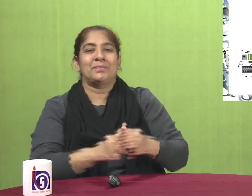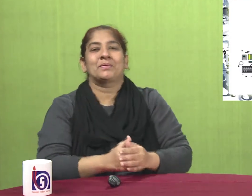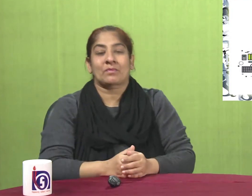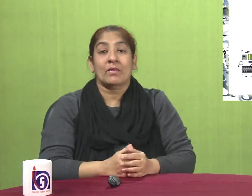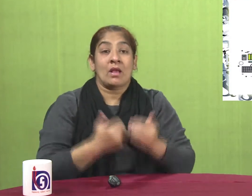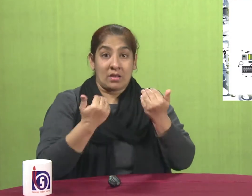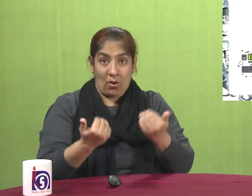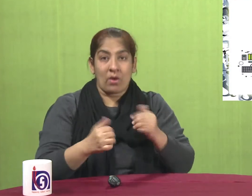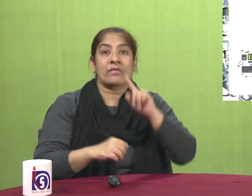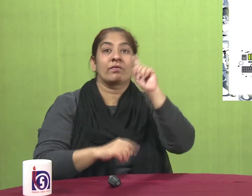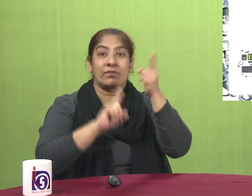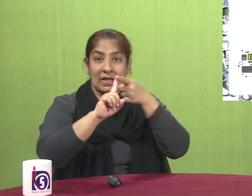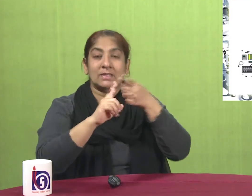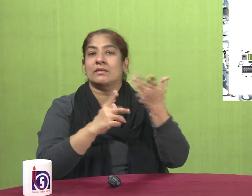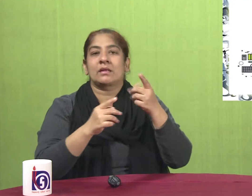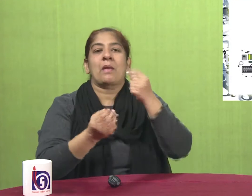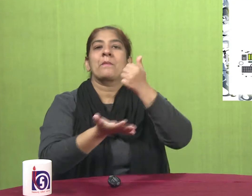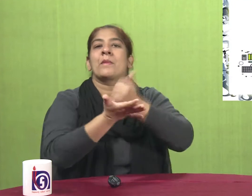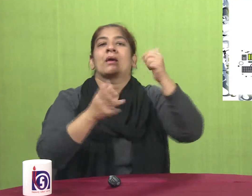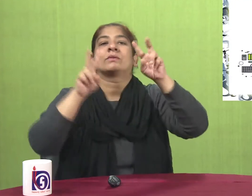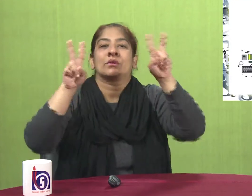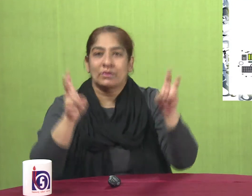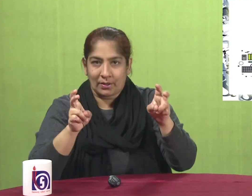for your better understanding.